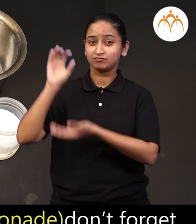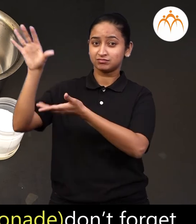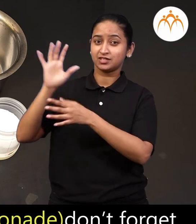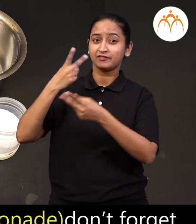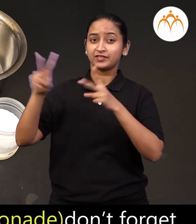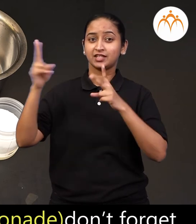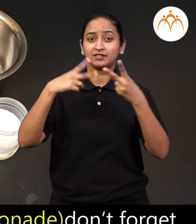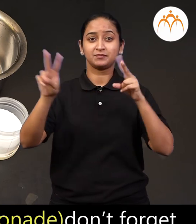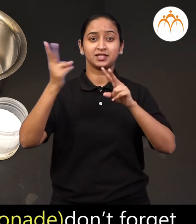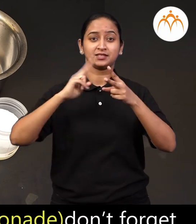their proper place.